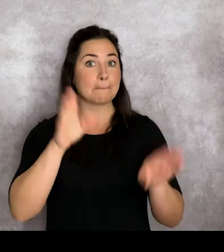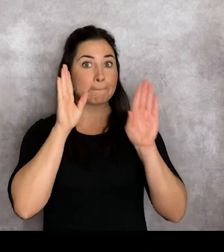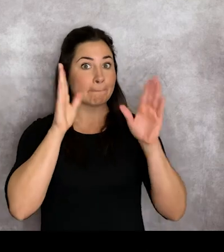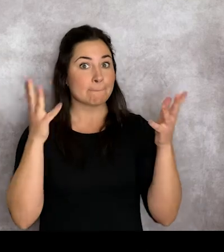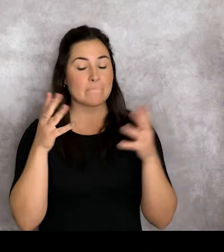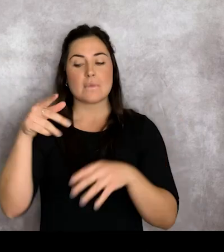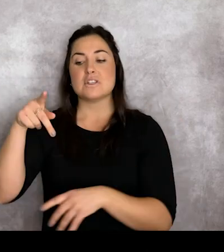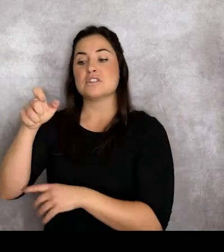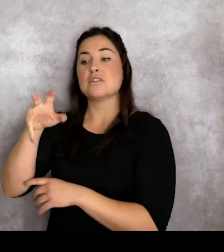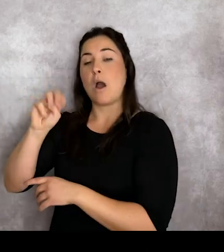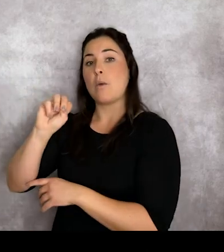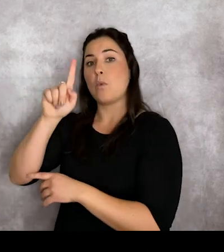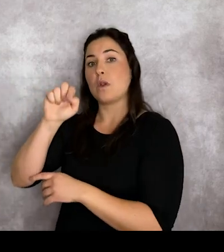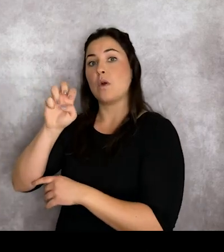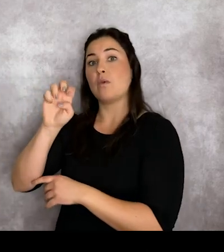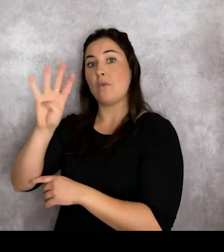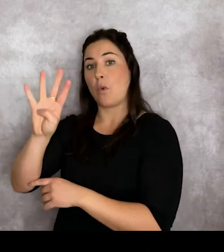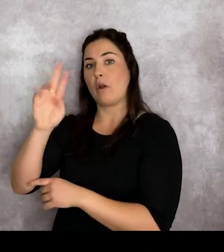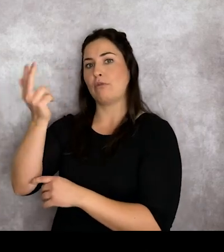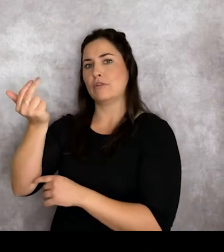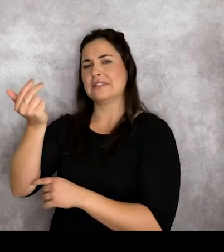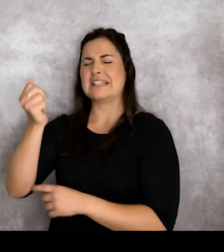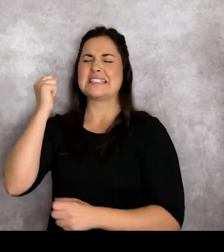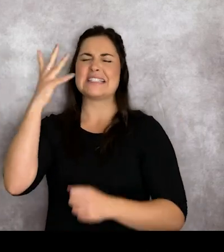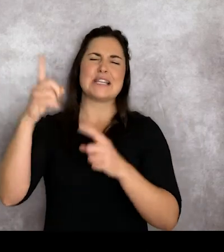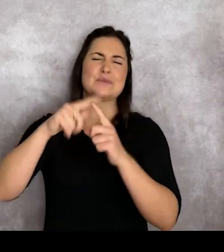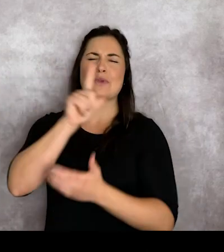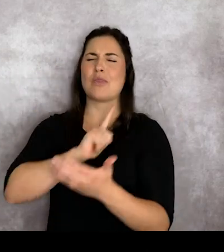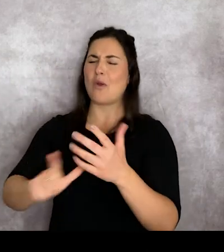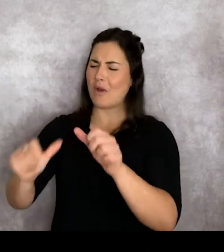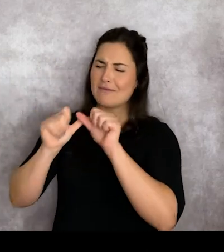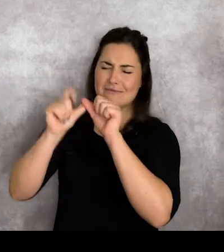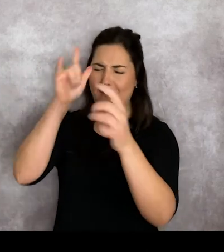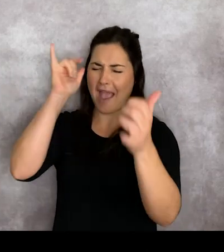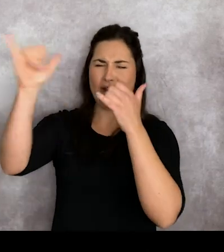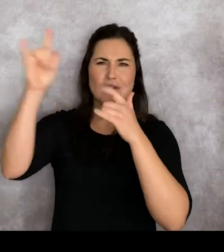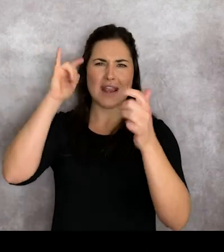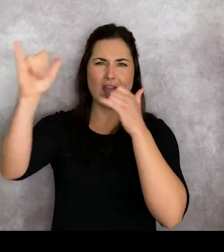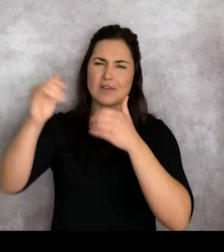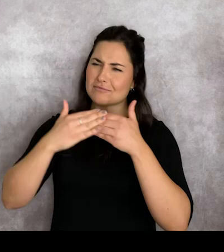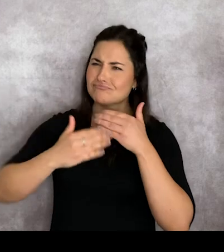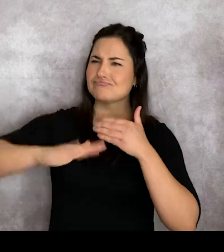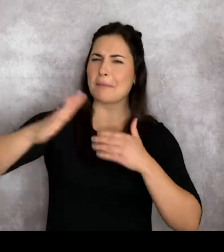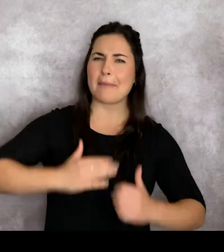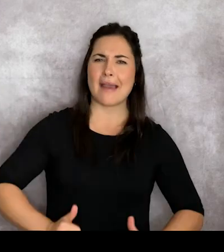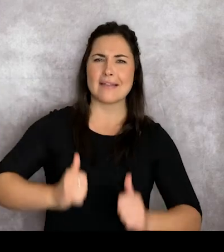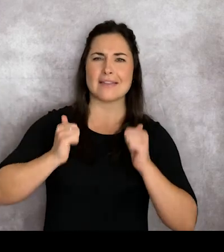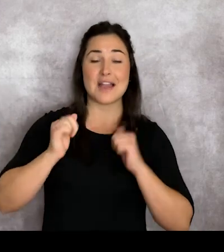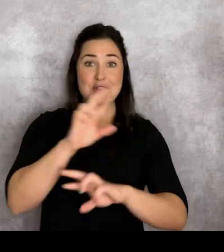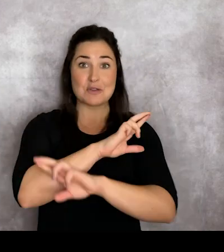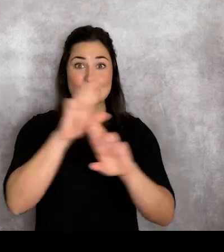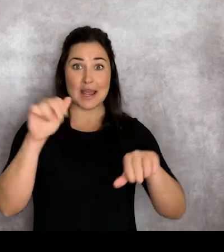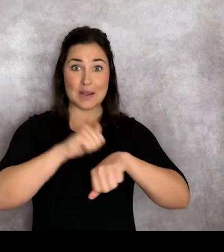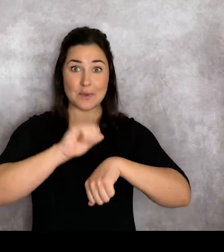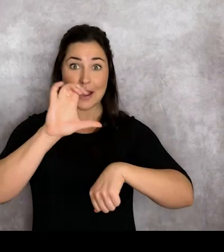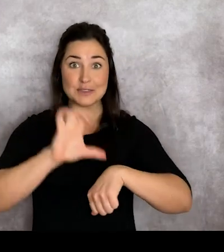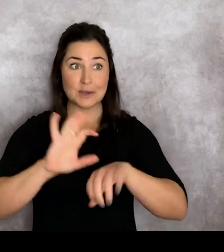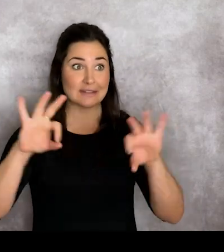Psalms 104:33 says, I will sing to the Lord as long as I live. Can we sing together as one voice family? Come on!